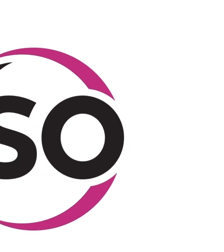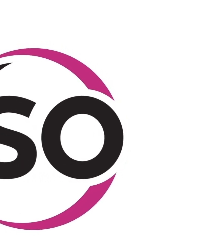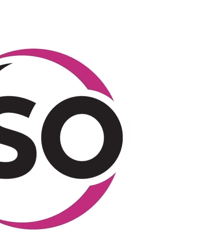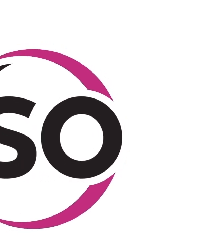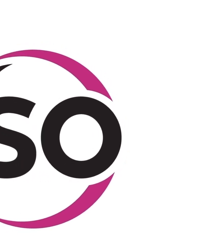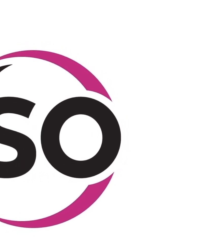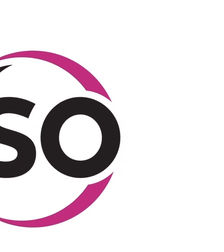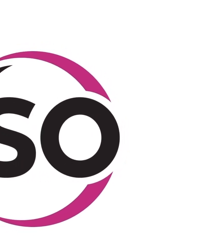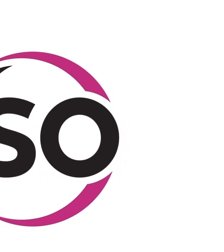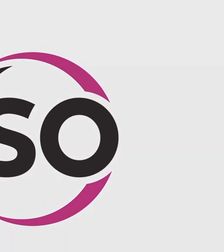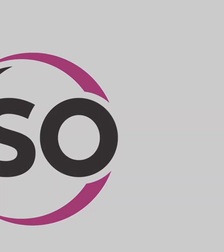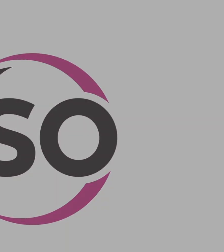VSO.